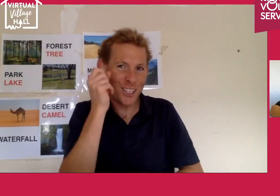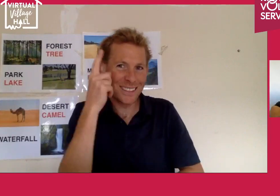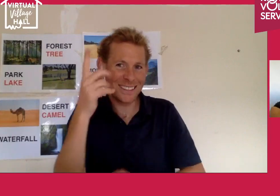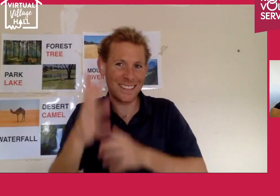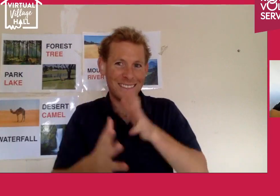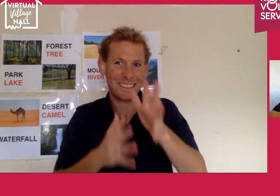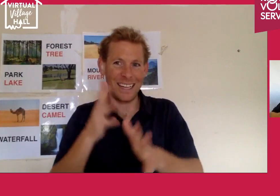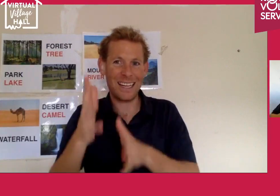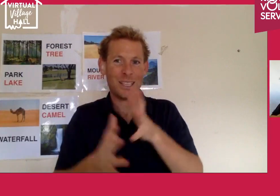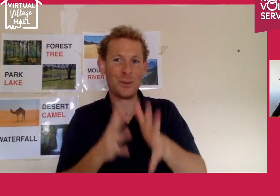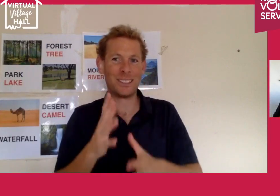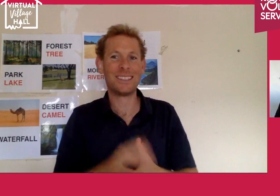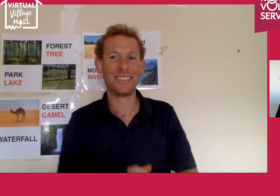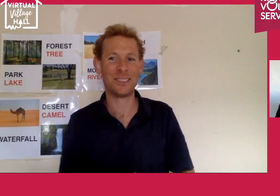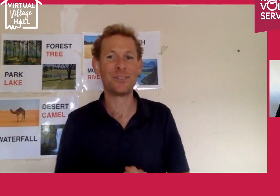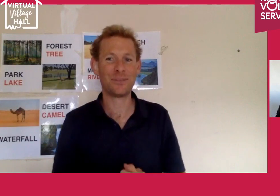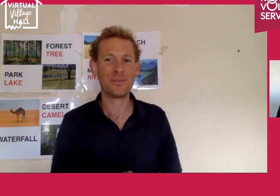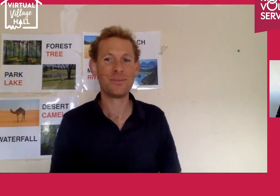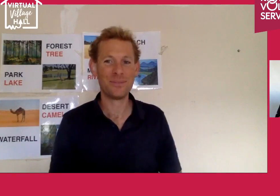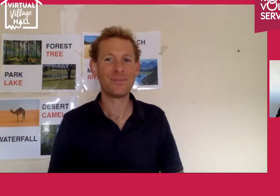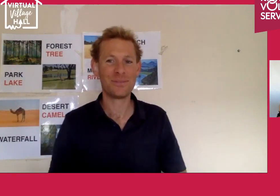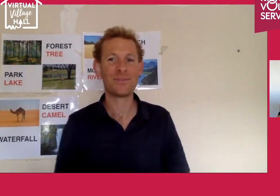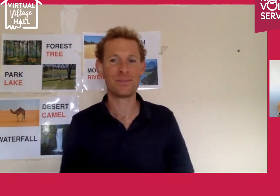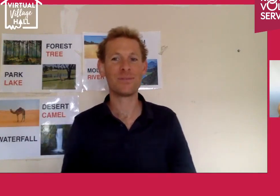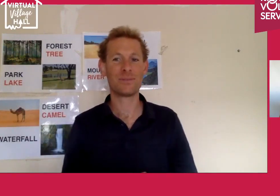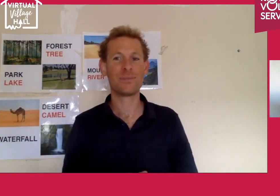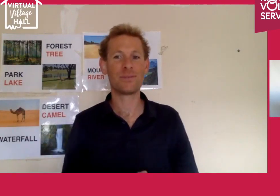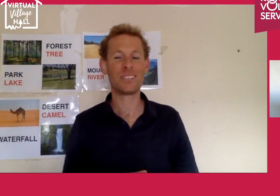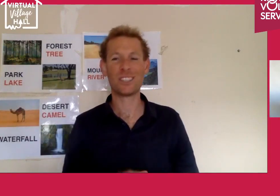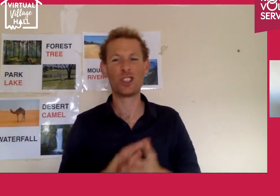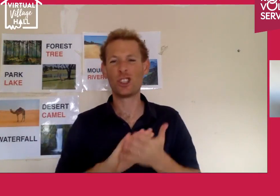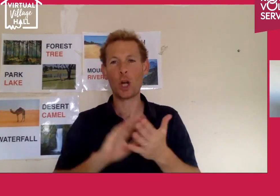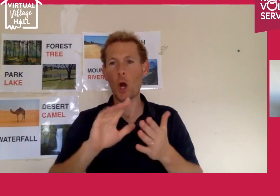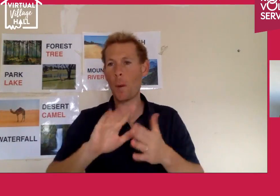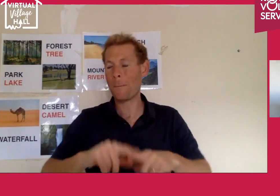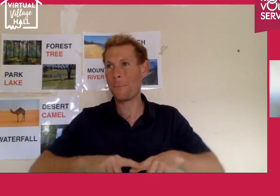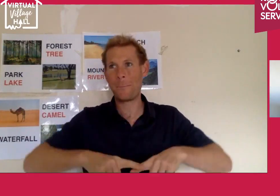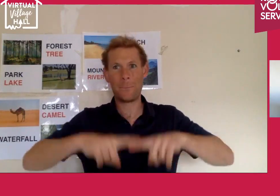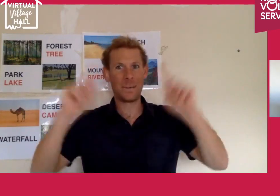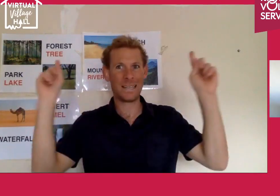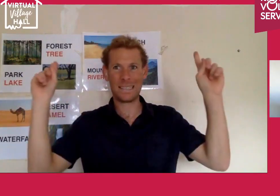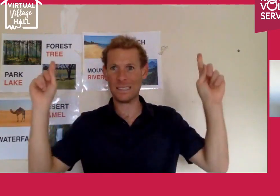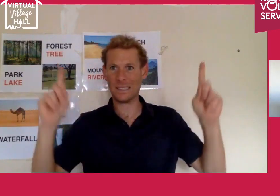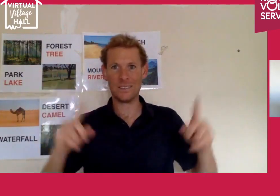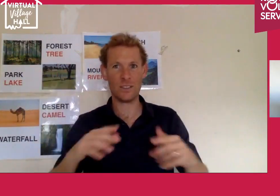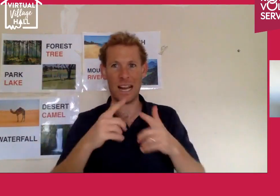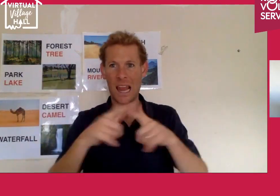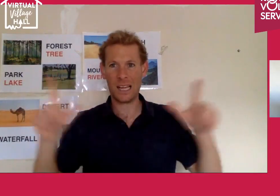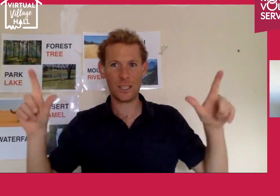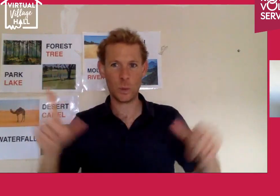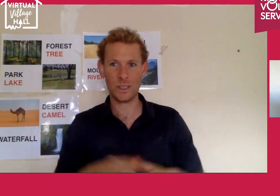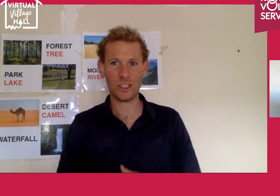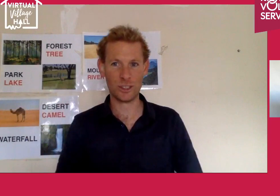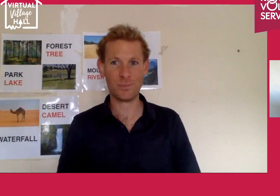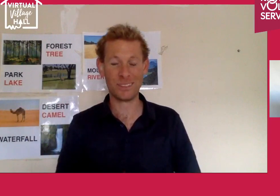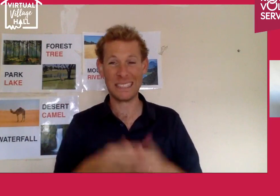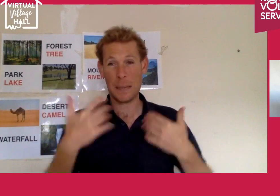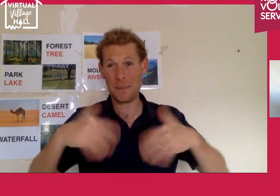used to using the language they get, you see that they then have all the elements of using sign